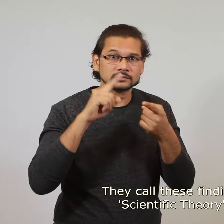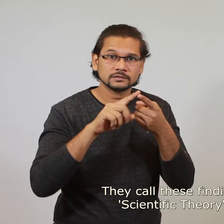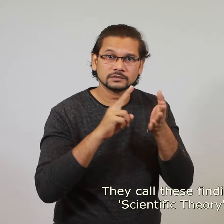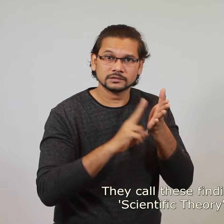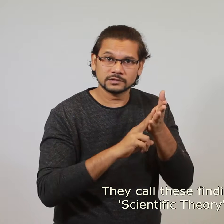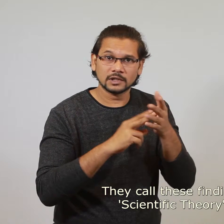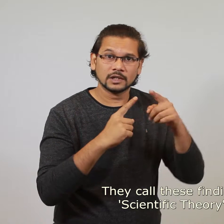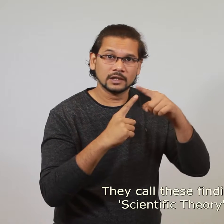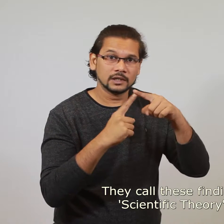Scientific theory.